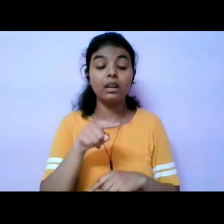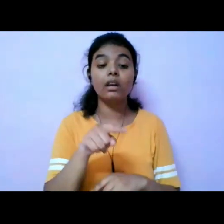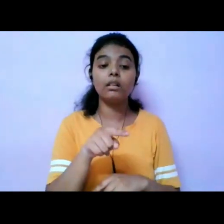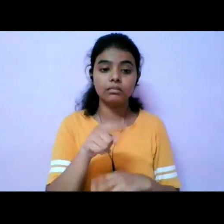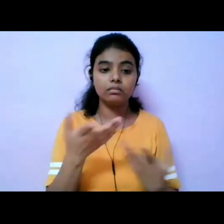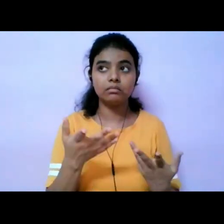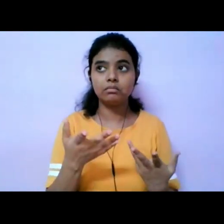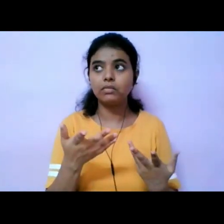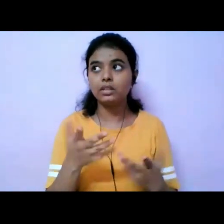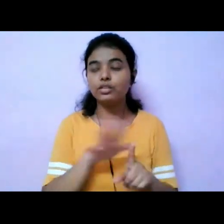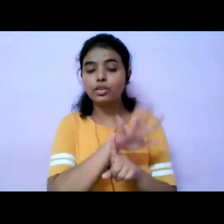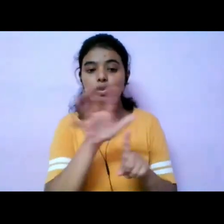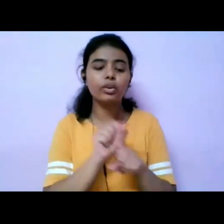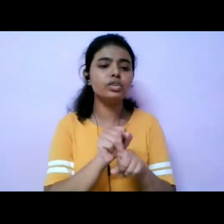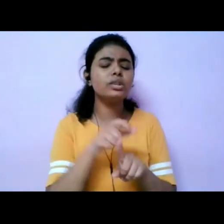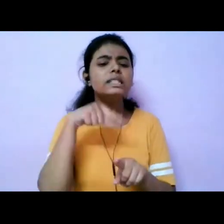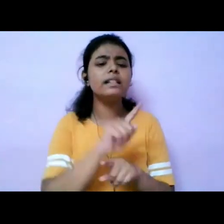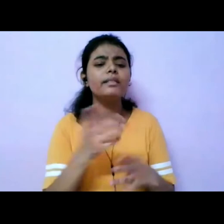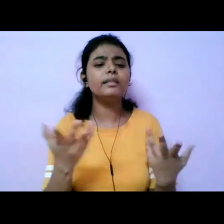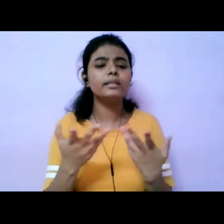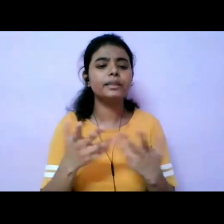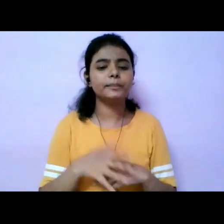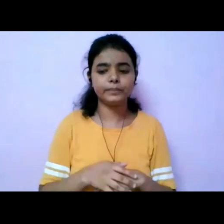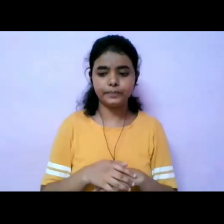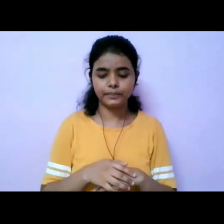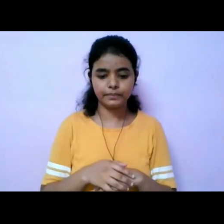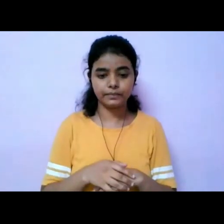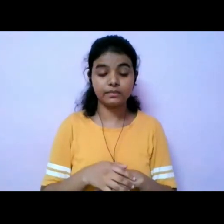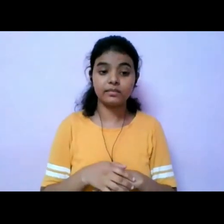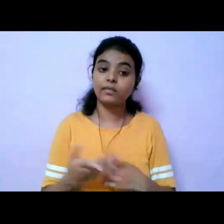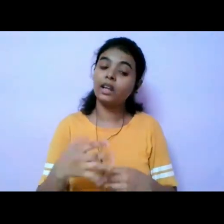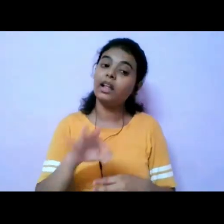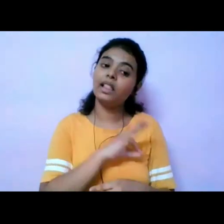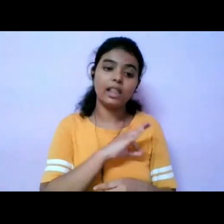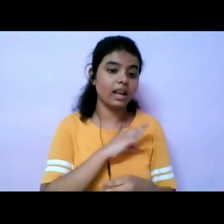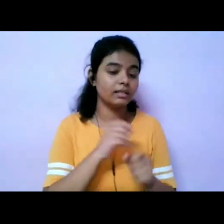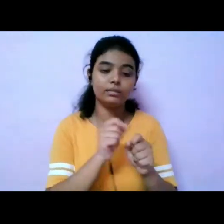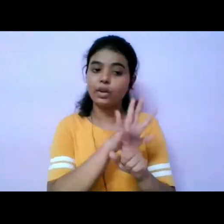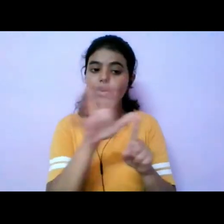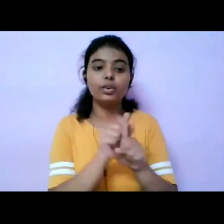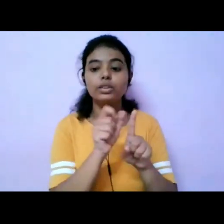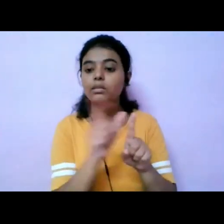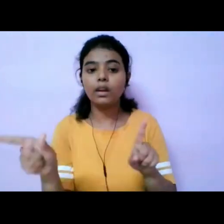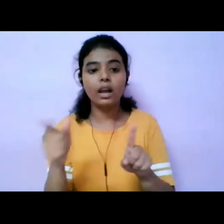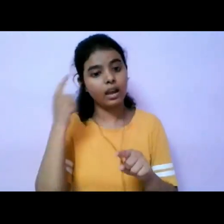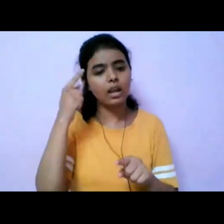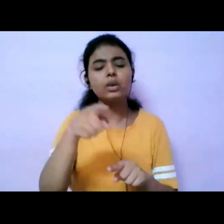know, well, what is culture itself? And I like this definition of culture. Let's see what you think.